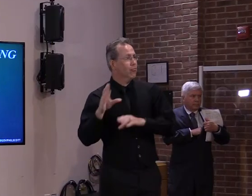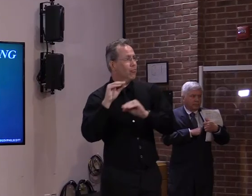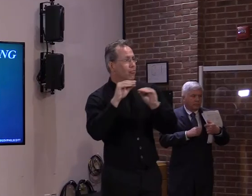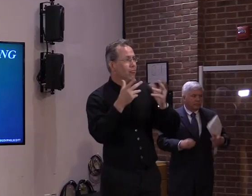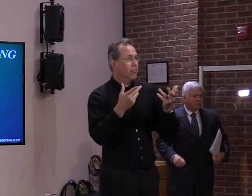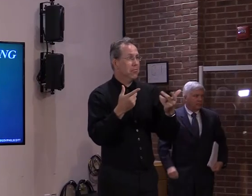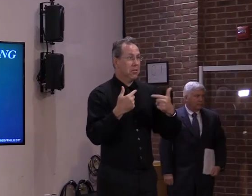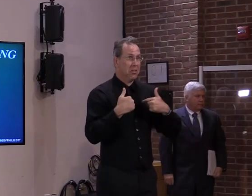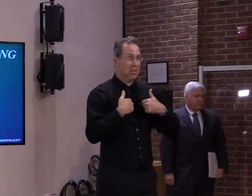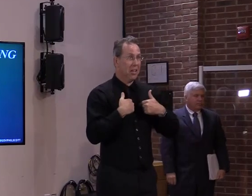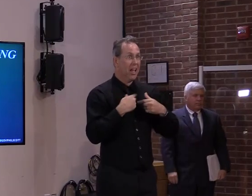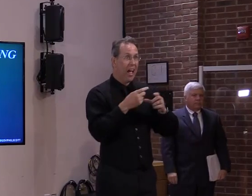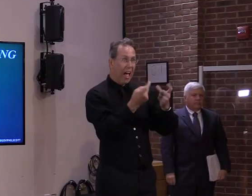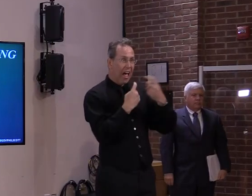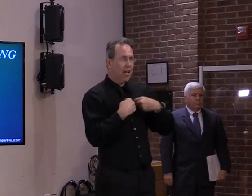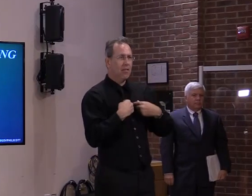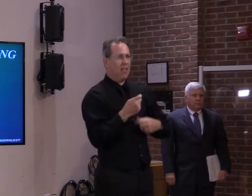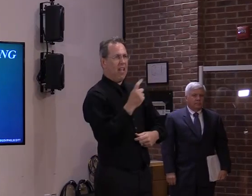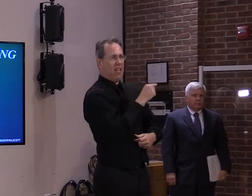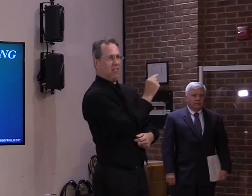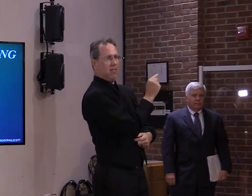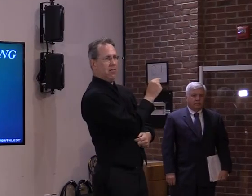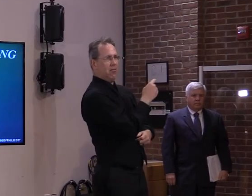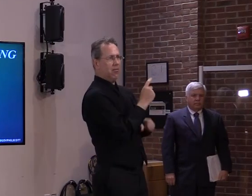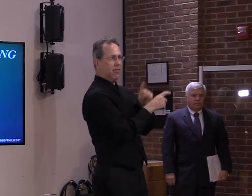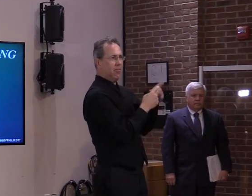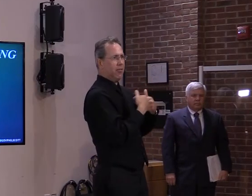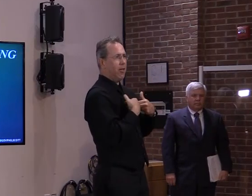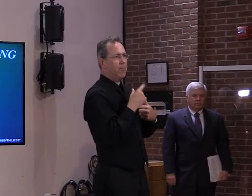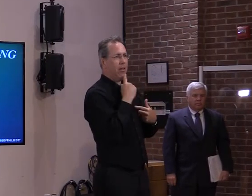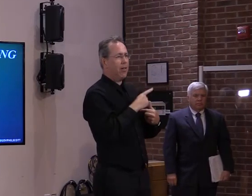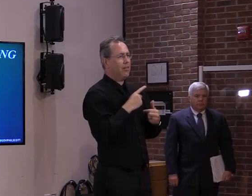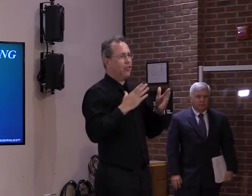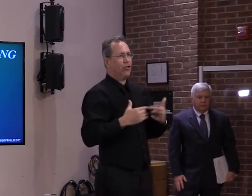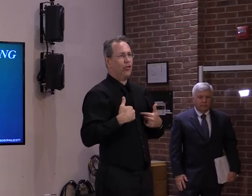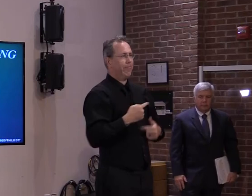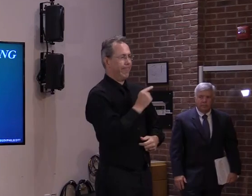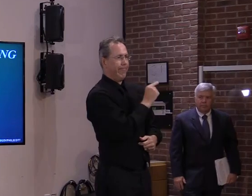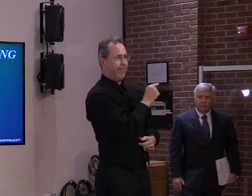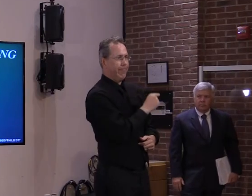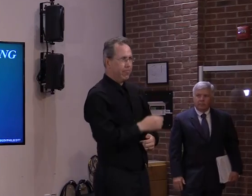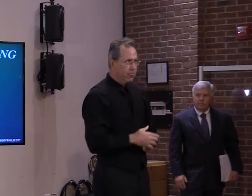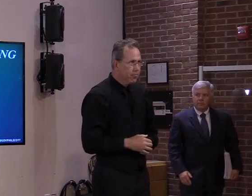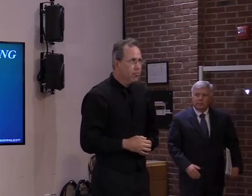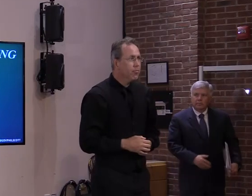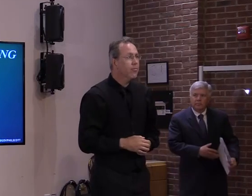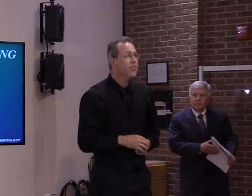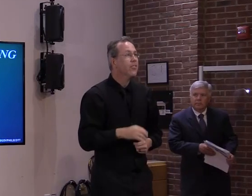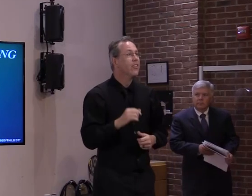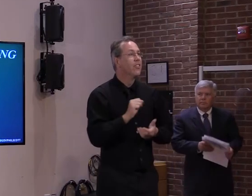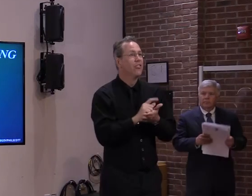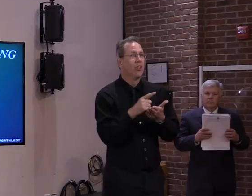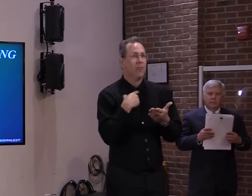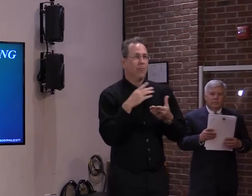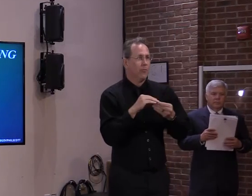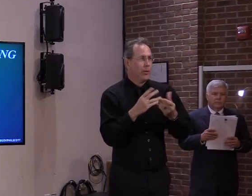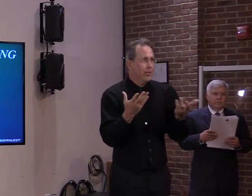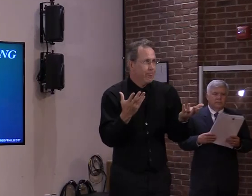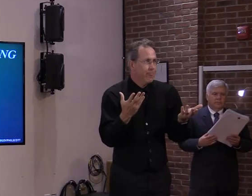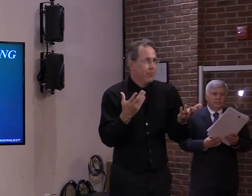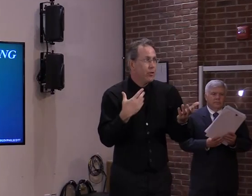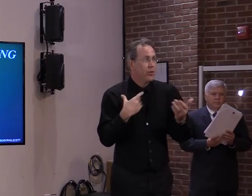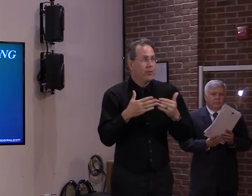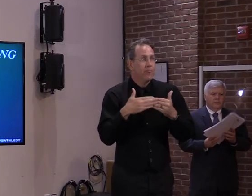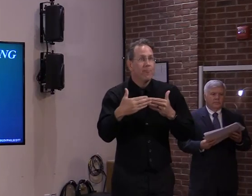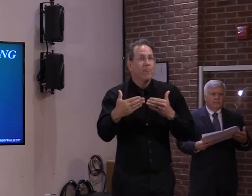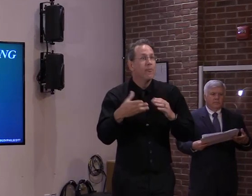leadership in the legislature. All right, that's it. Apologize to Aaron. Maybe